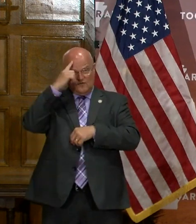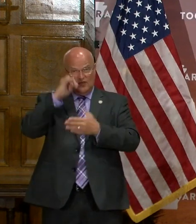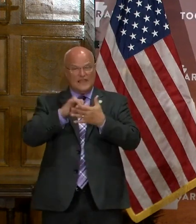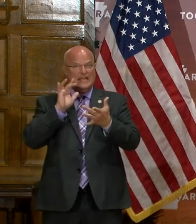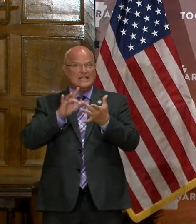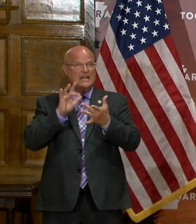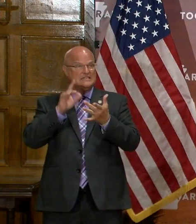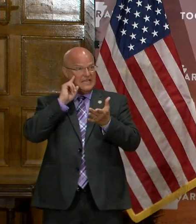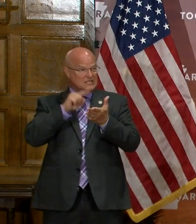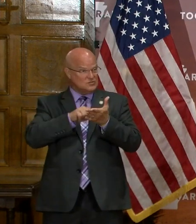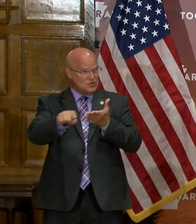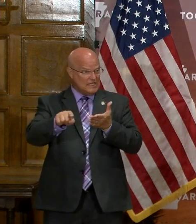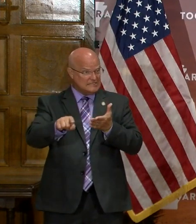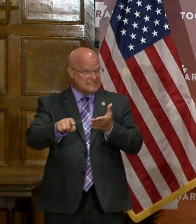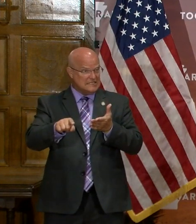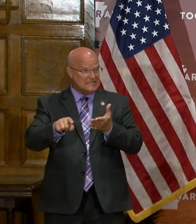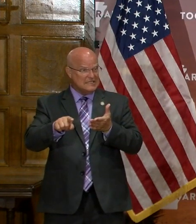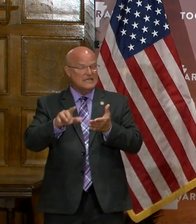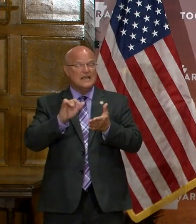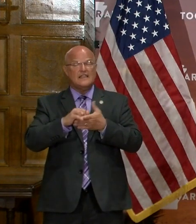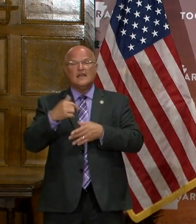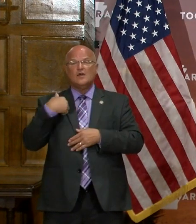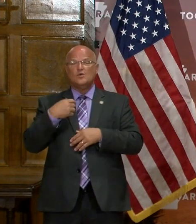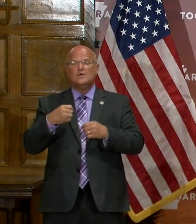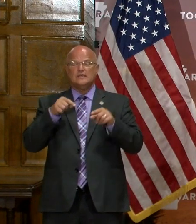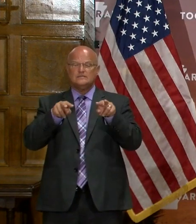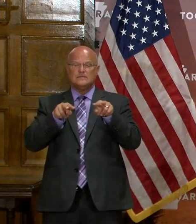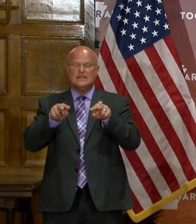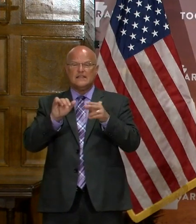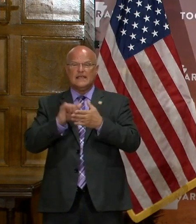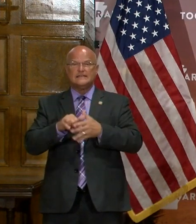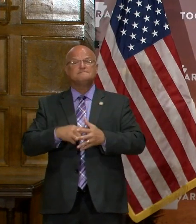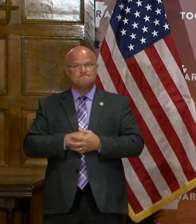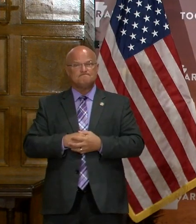that contact tracing that we engage in.